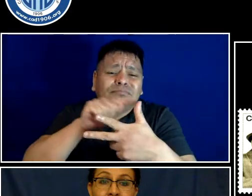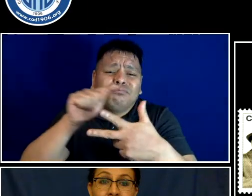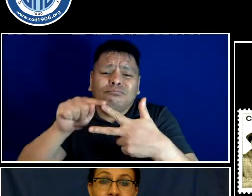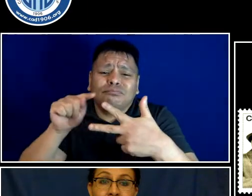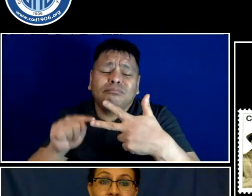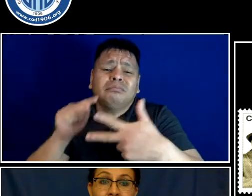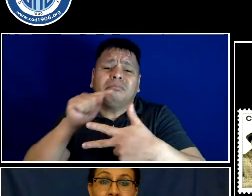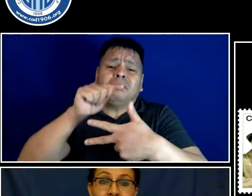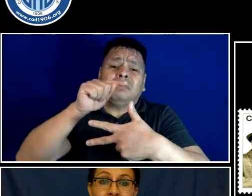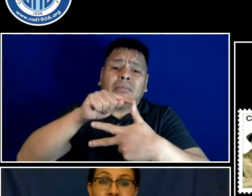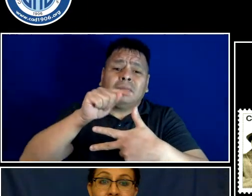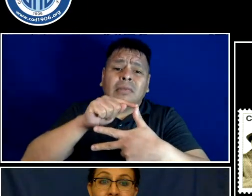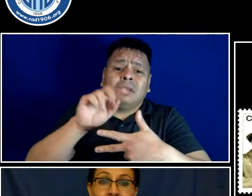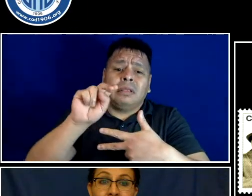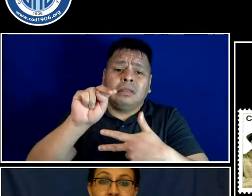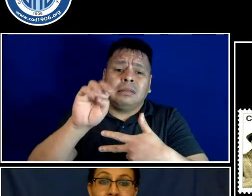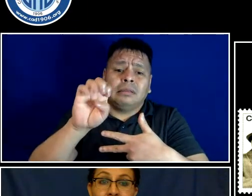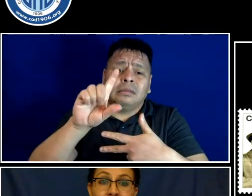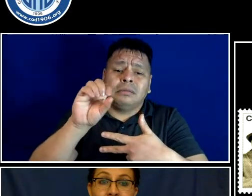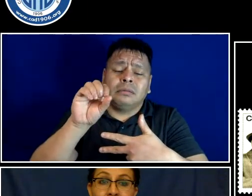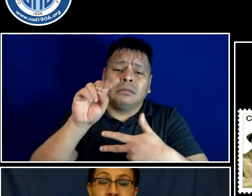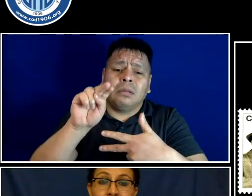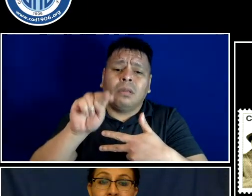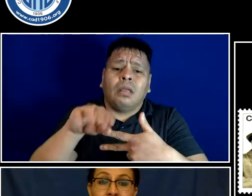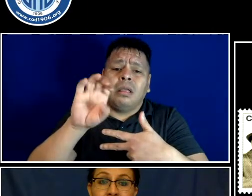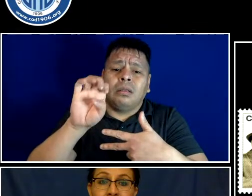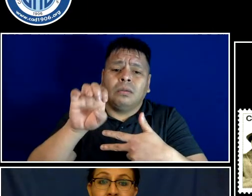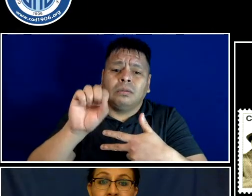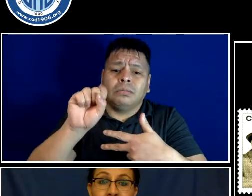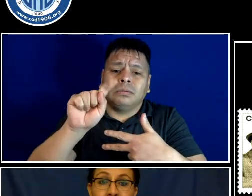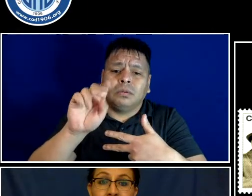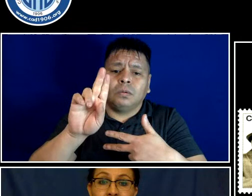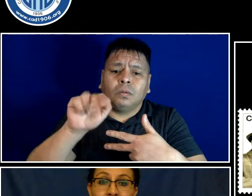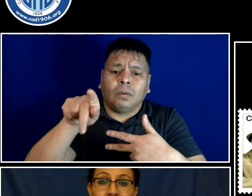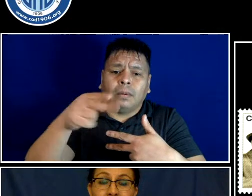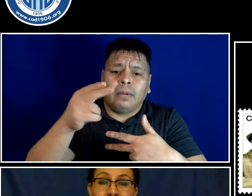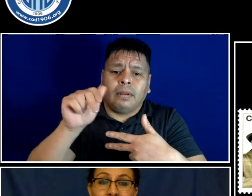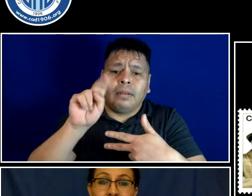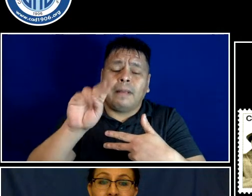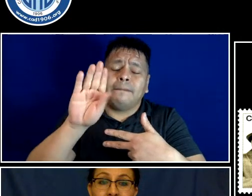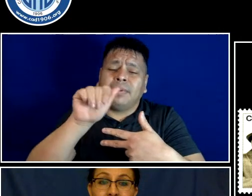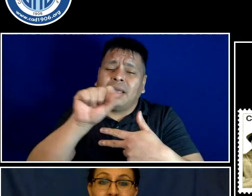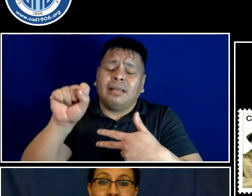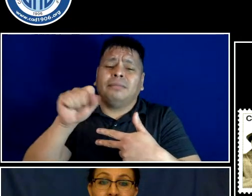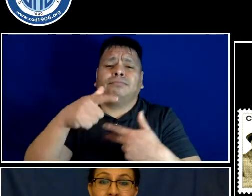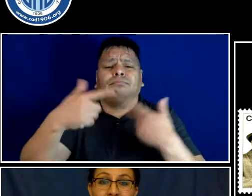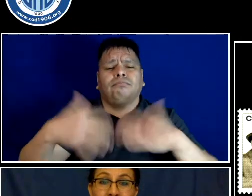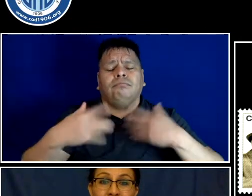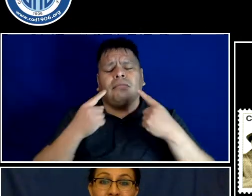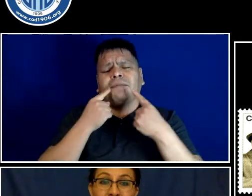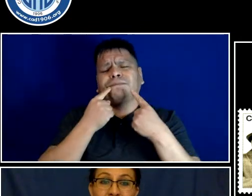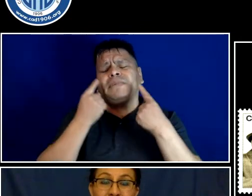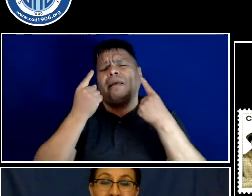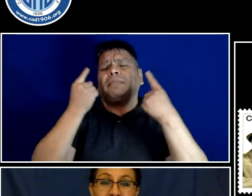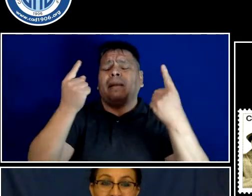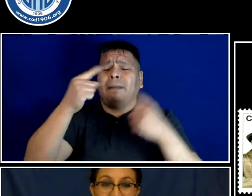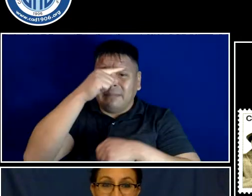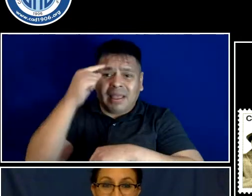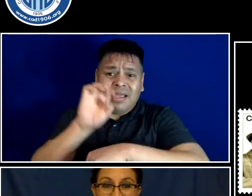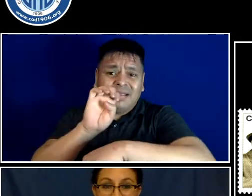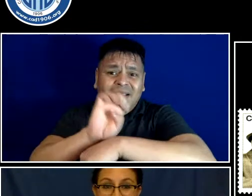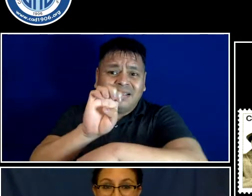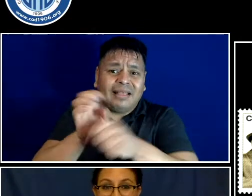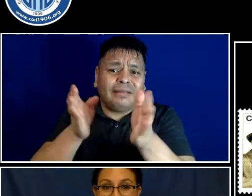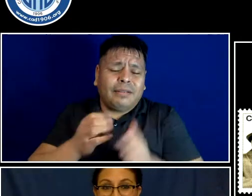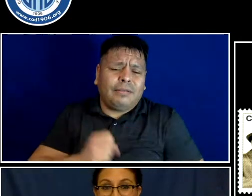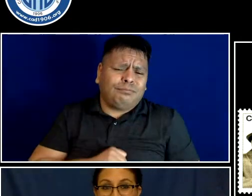Now, there are, I'd like to say, many folks that are Black in Latin American countries that are fluent in Spanish. And you can see, I can point out